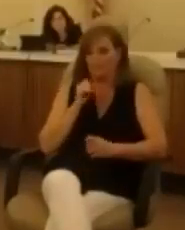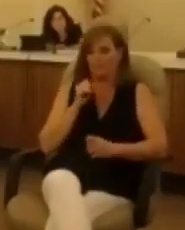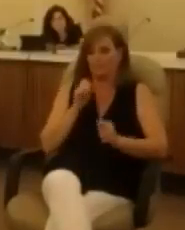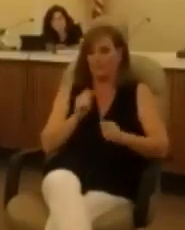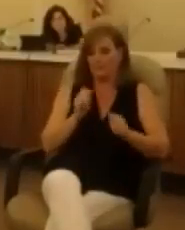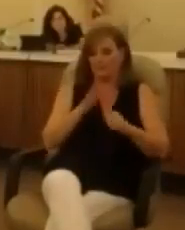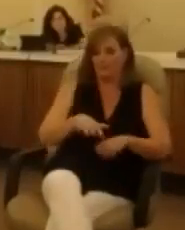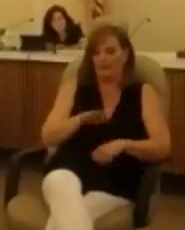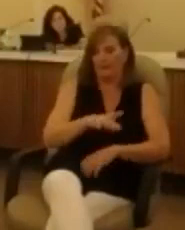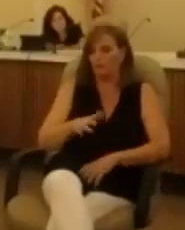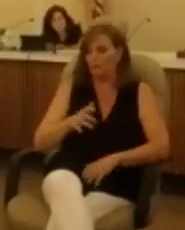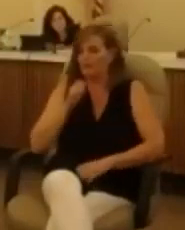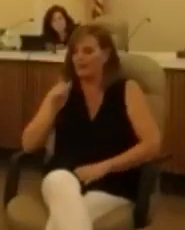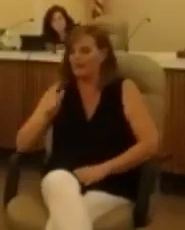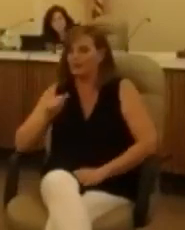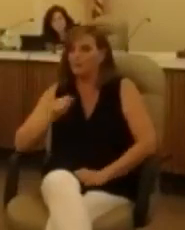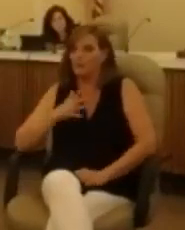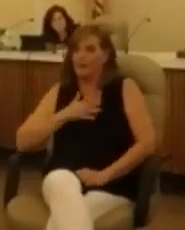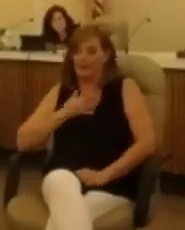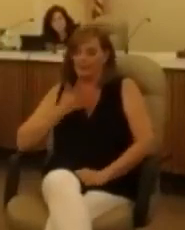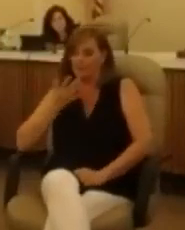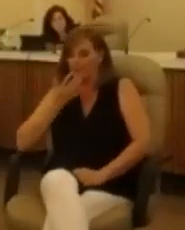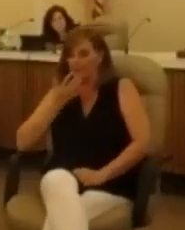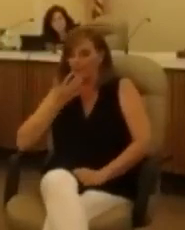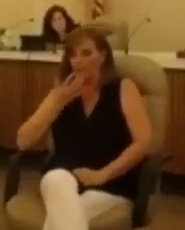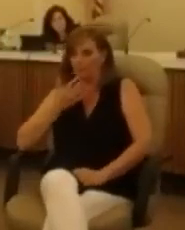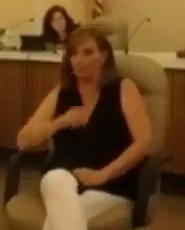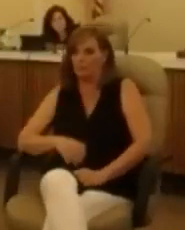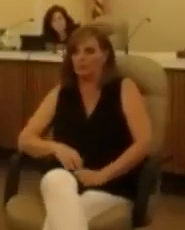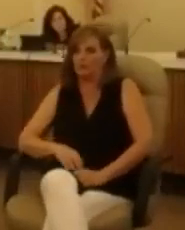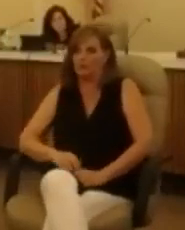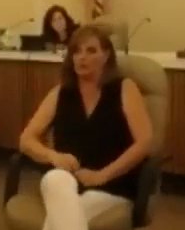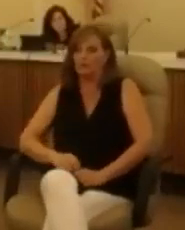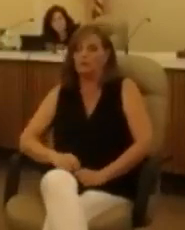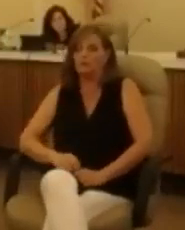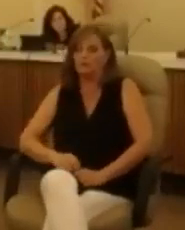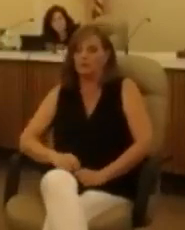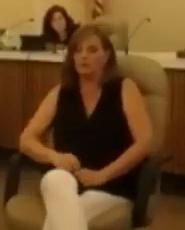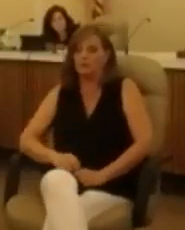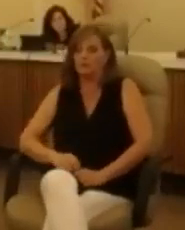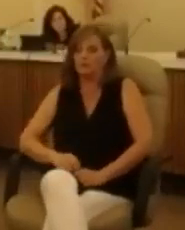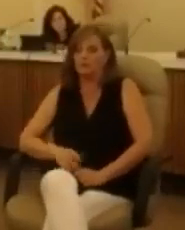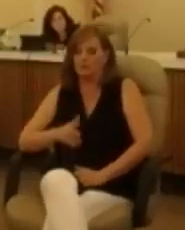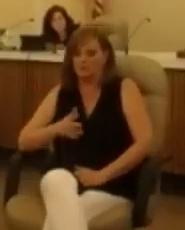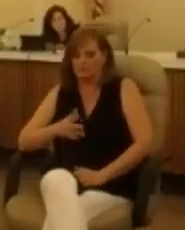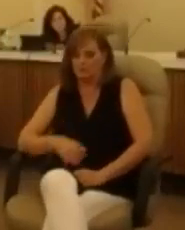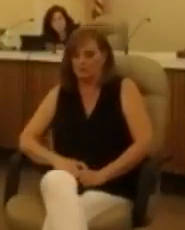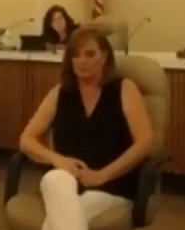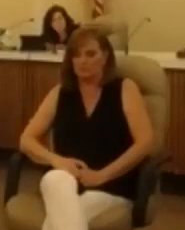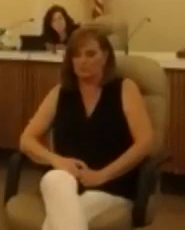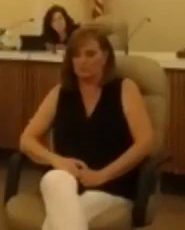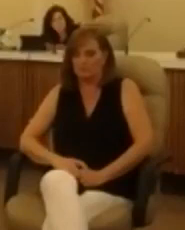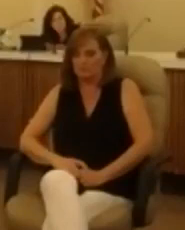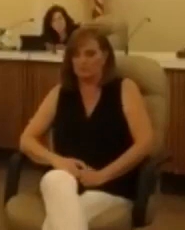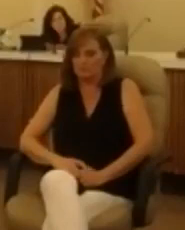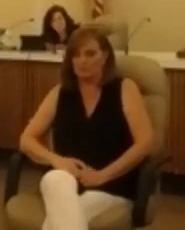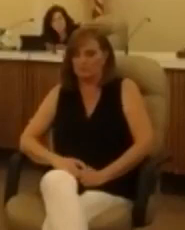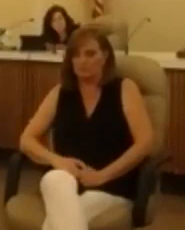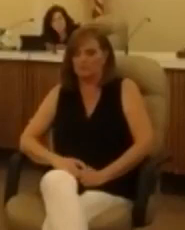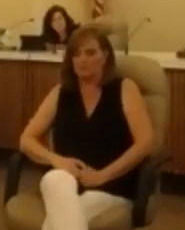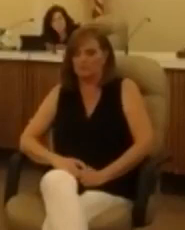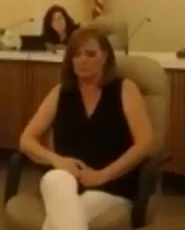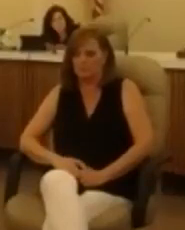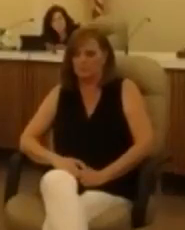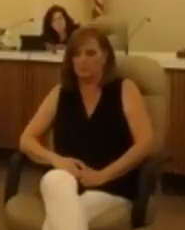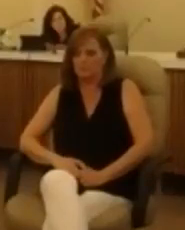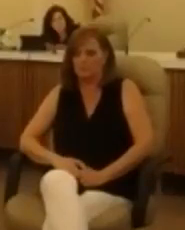it's my preference that we be able to have say and make sure that we can continue to incorporate the needs and